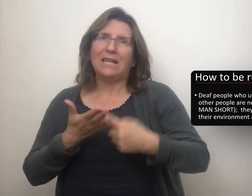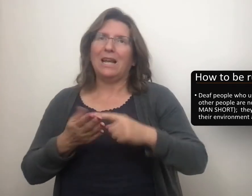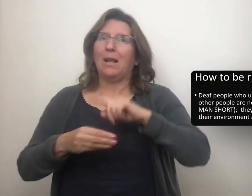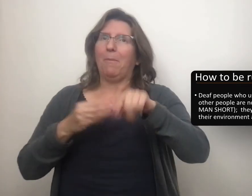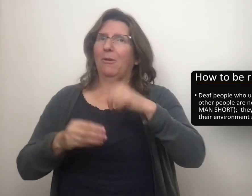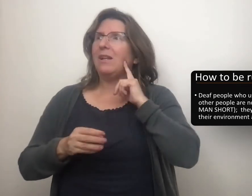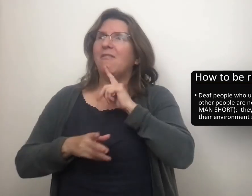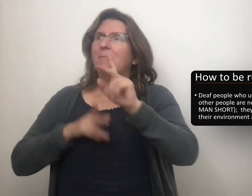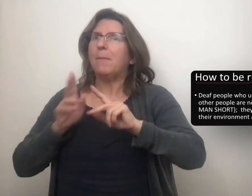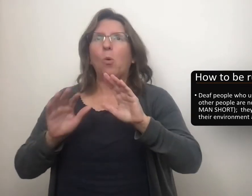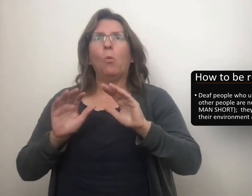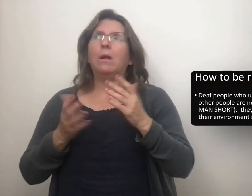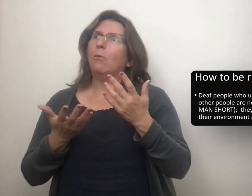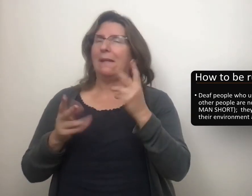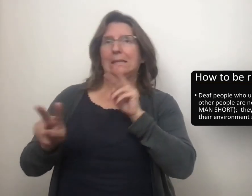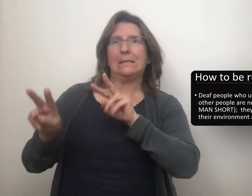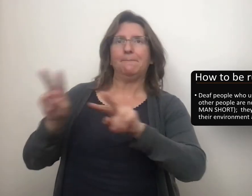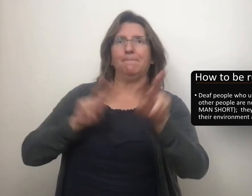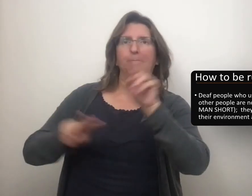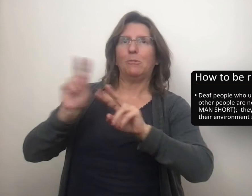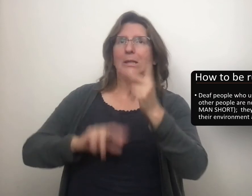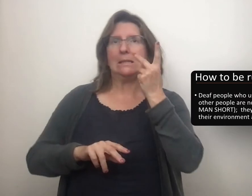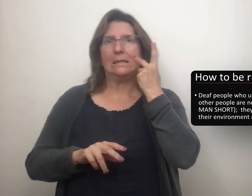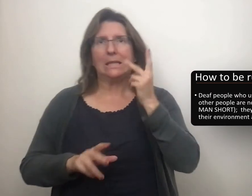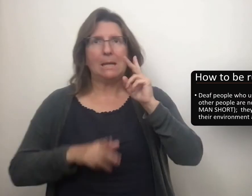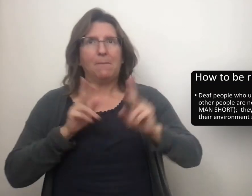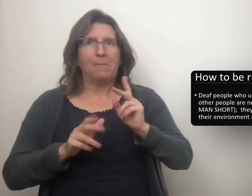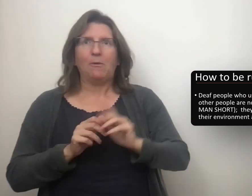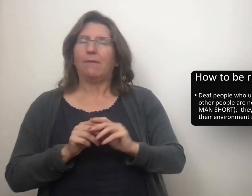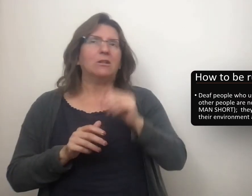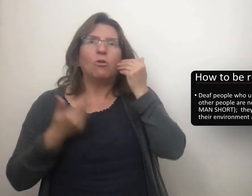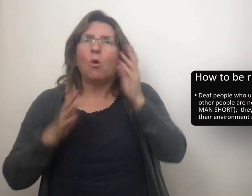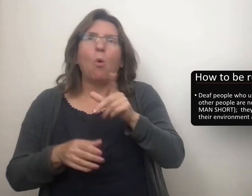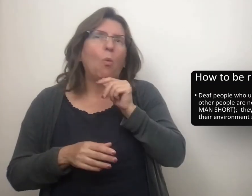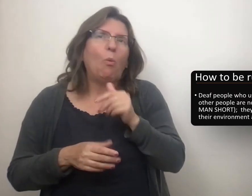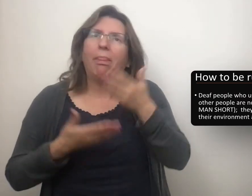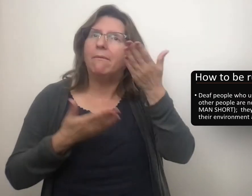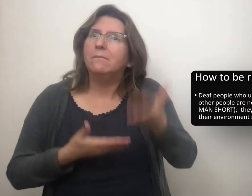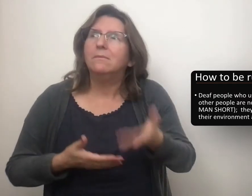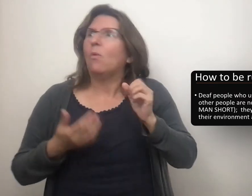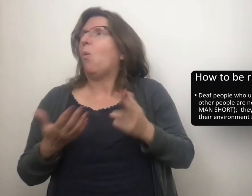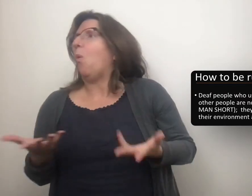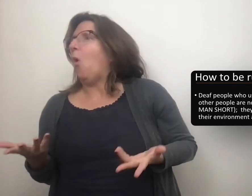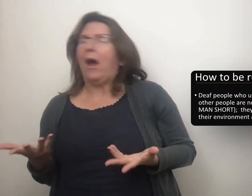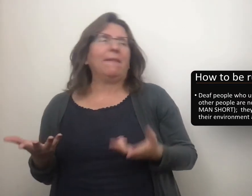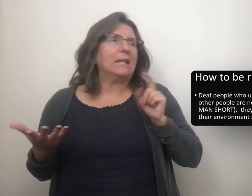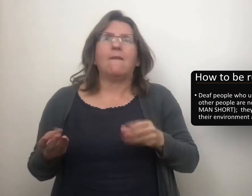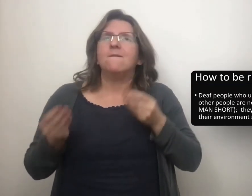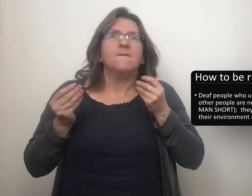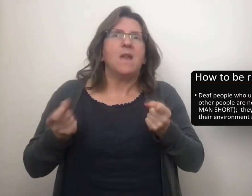I want to talk about how deaf people see the world. We are visual, very visual. So if we